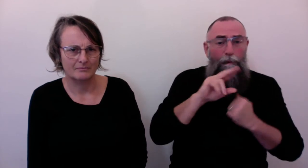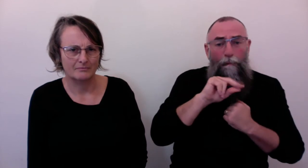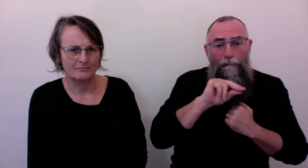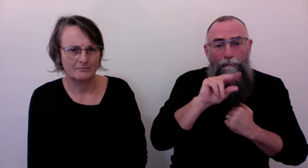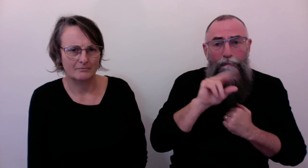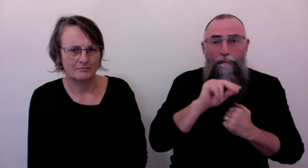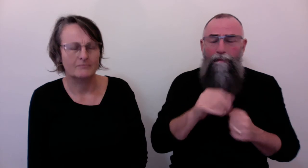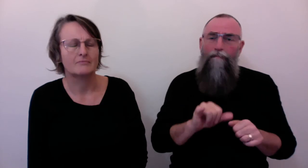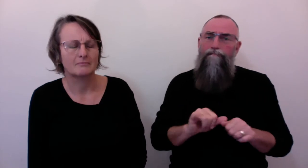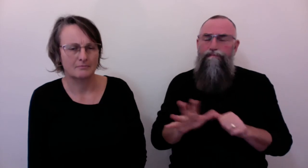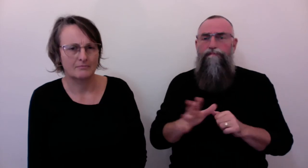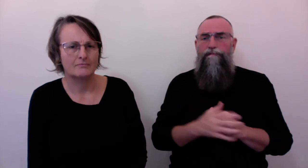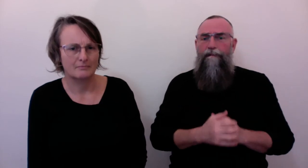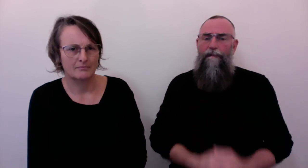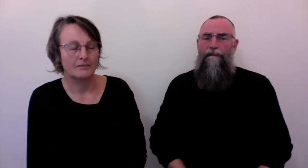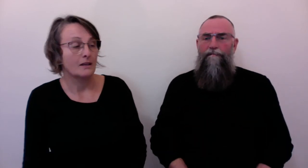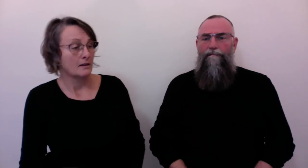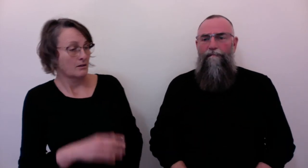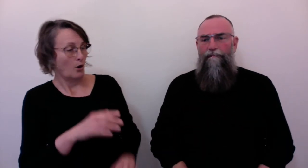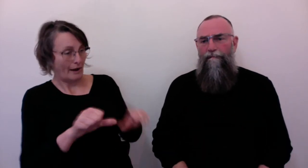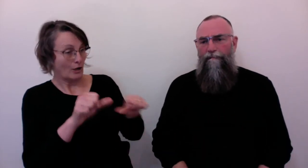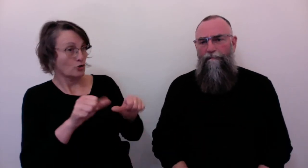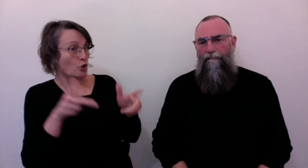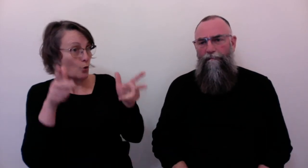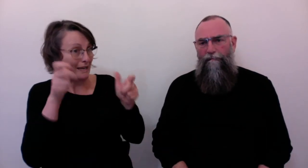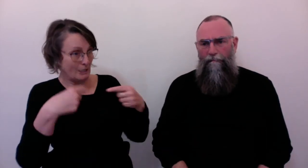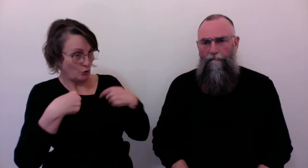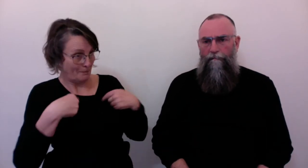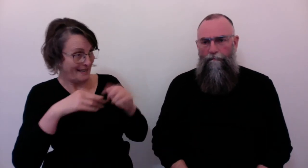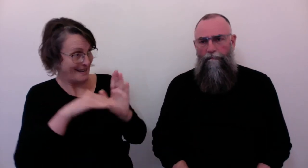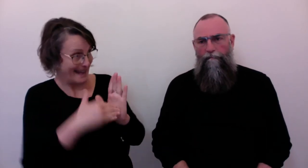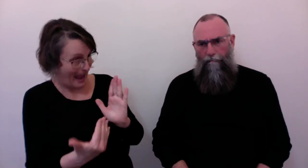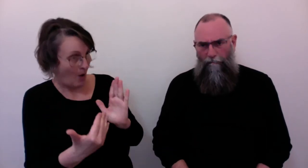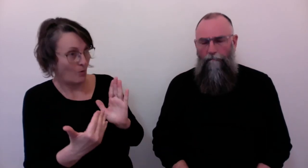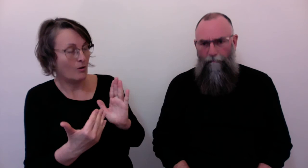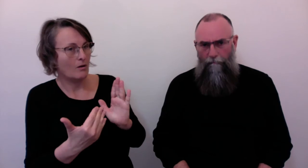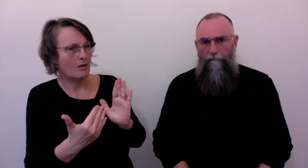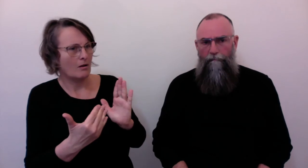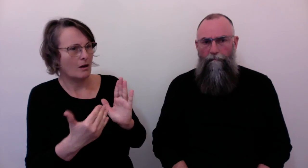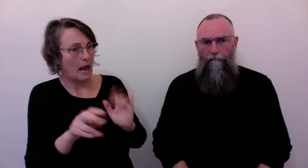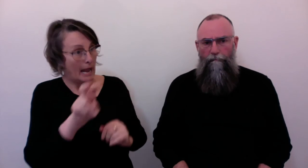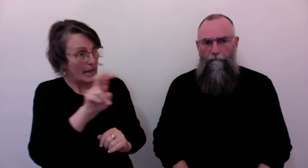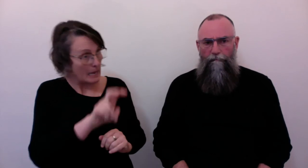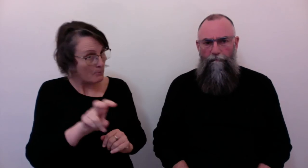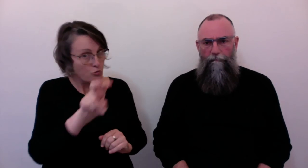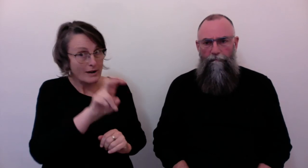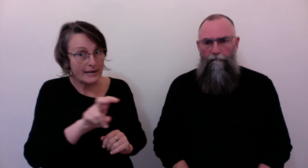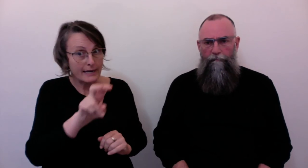listening to us right now and you're getting hearing, is there a moment that does lip reading for you just confirm what you're